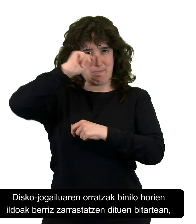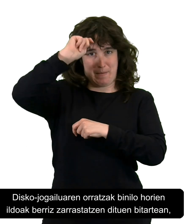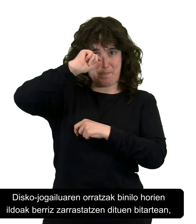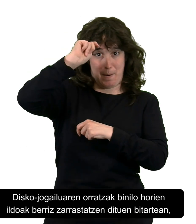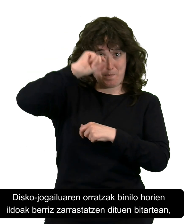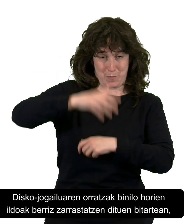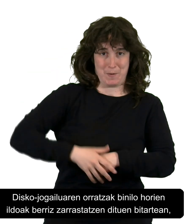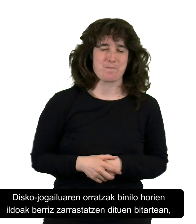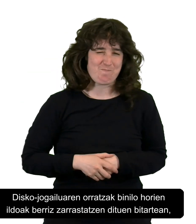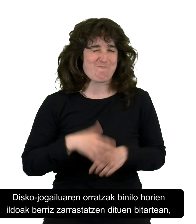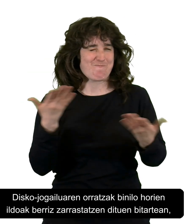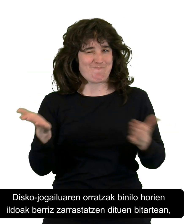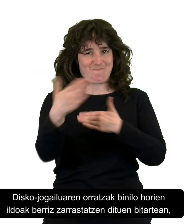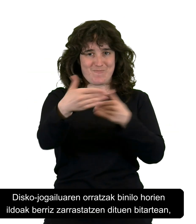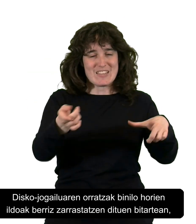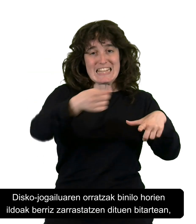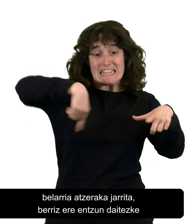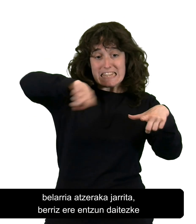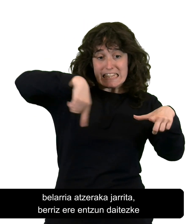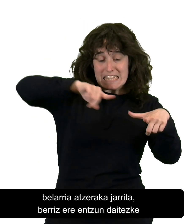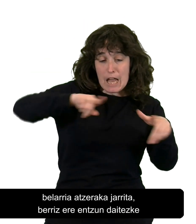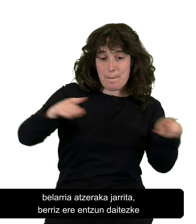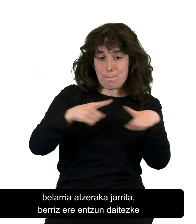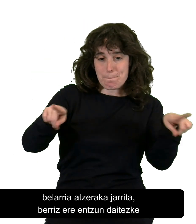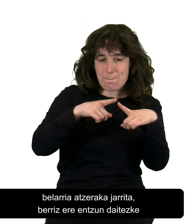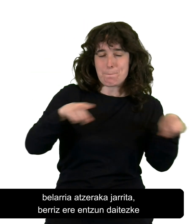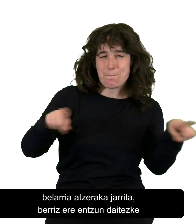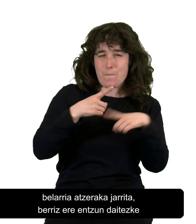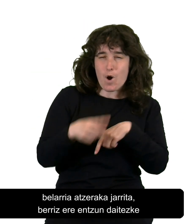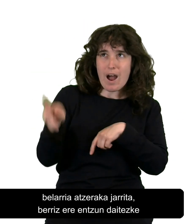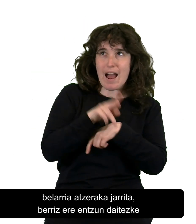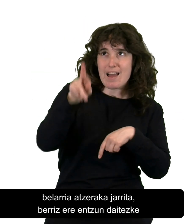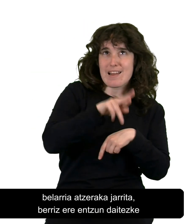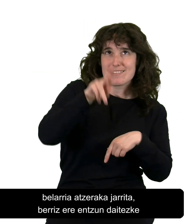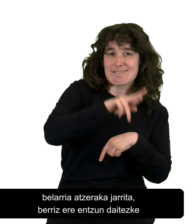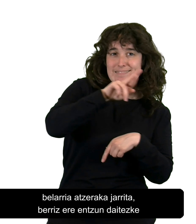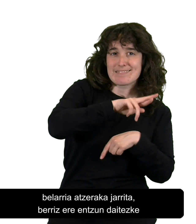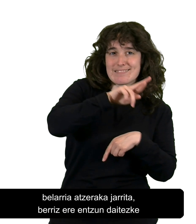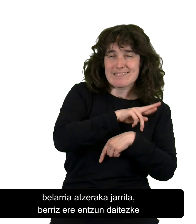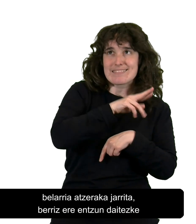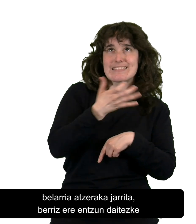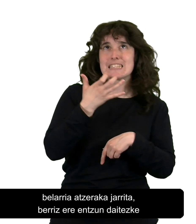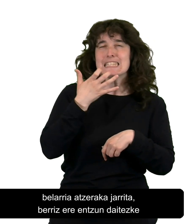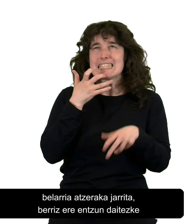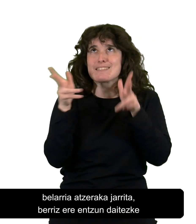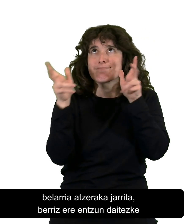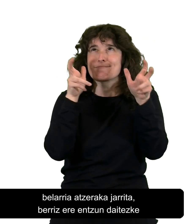berriz zarrastatzen dituen bitartean, belarria atzeraka jarrita, berriz ere entzun